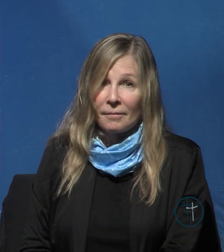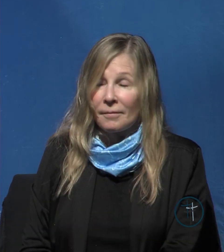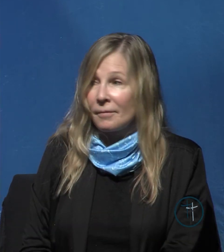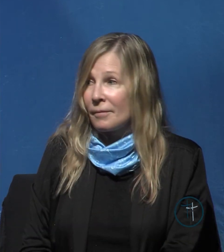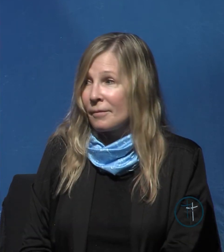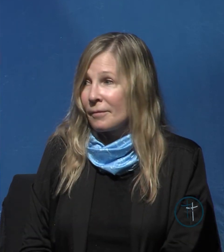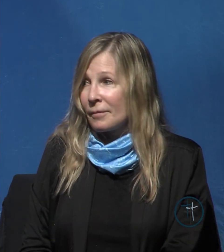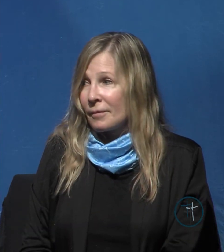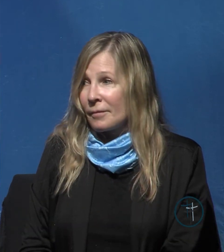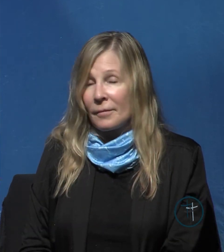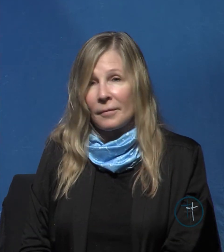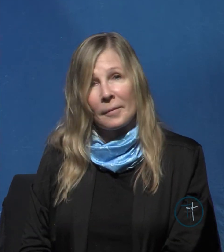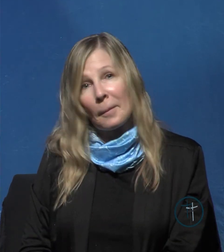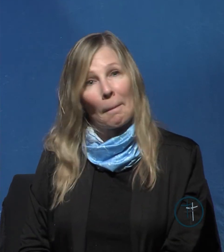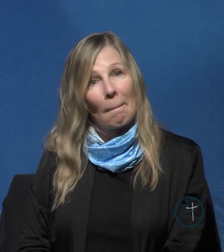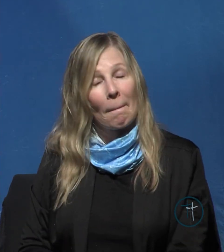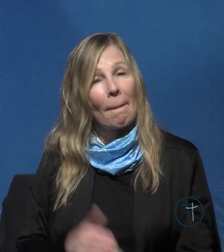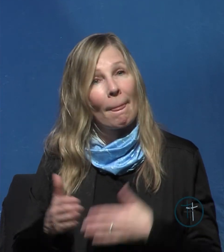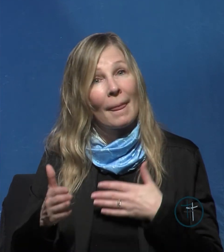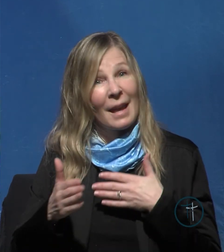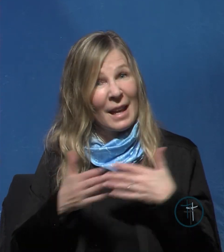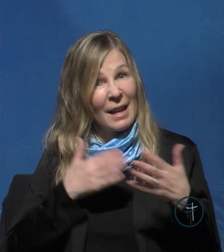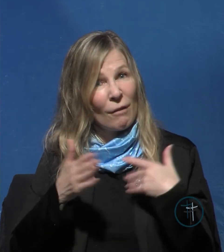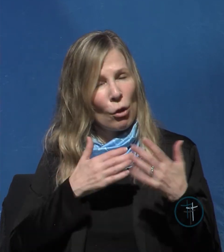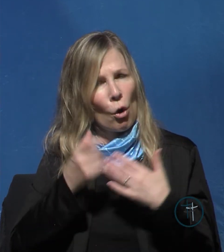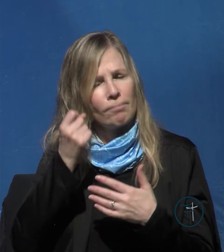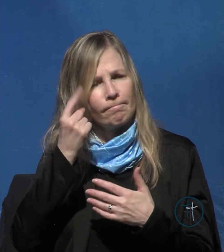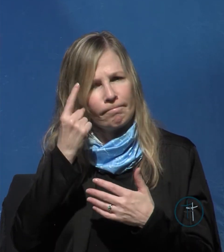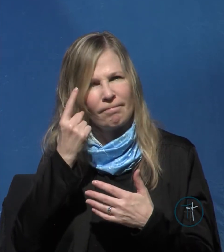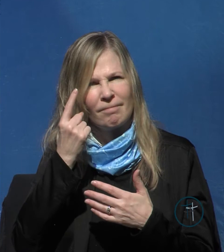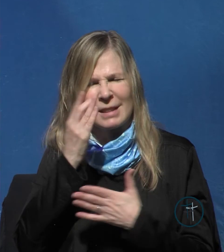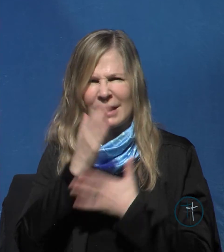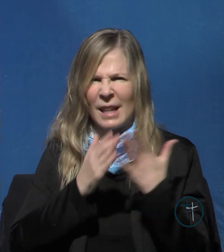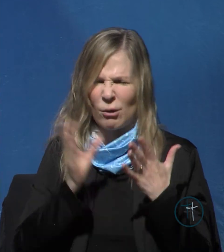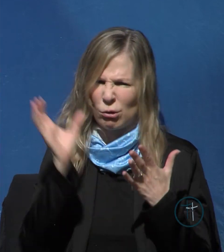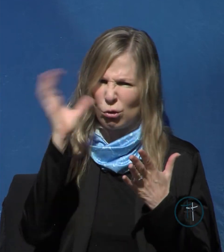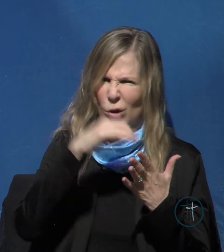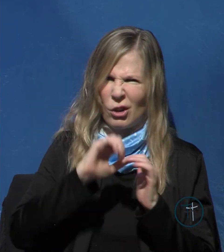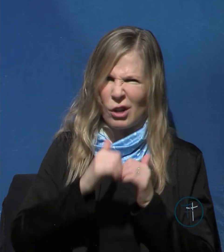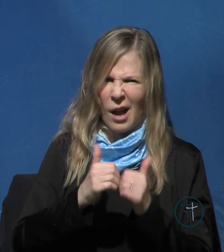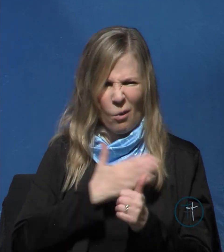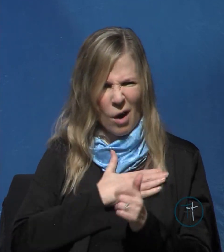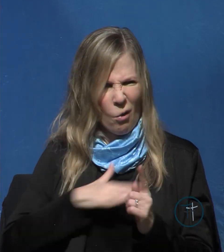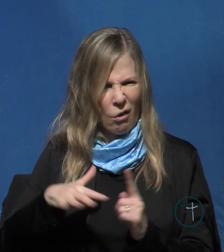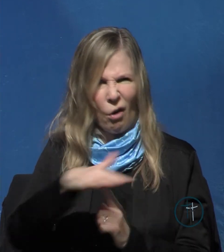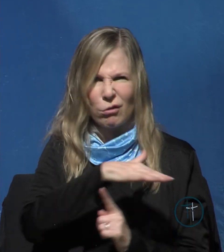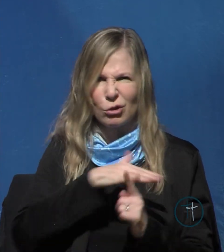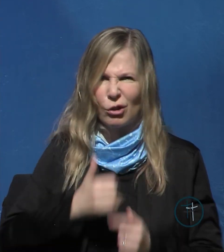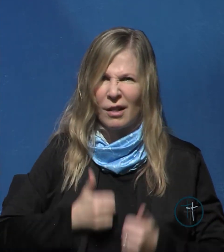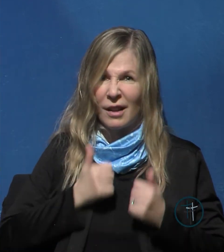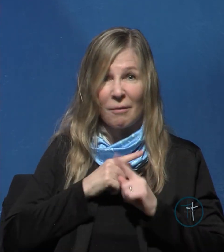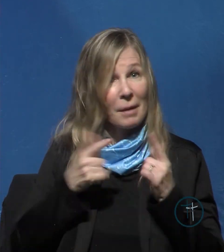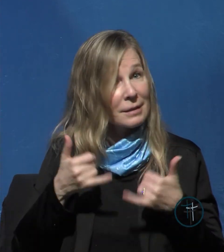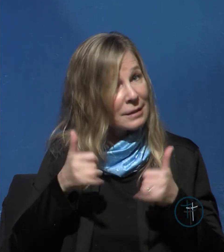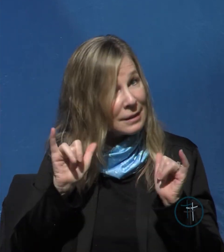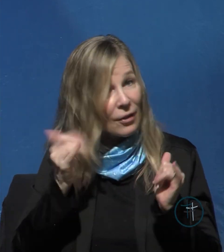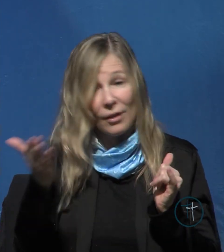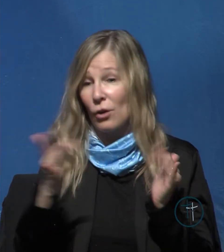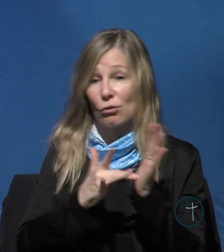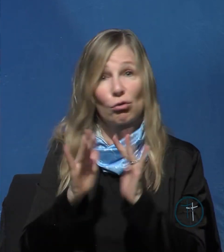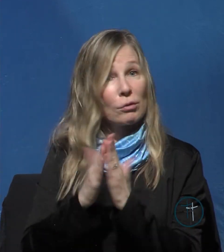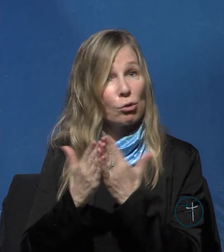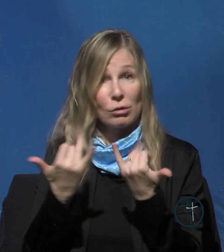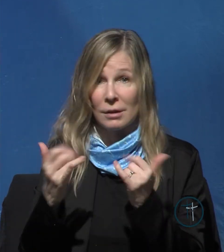And even though I realize everything I've just said sounds foreign to a lot of how we live in our culture, it still is in the scriptures and it still